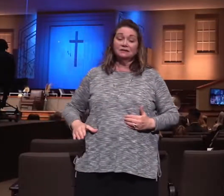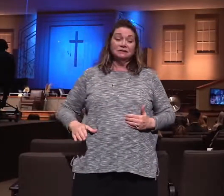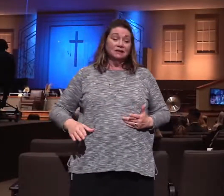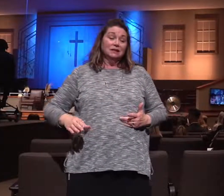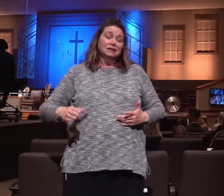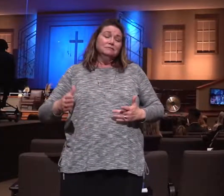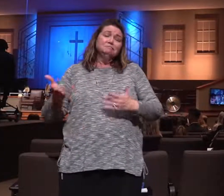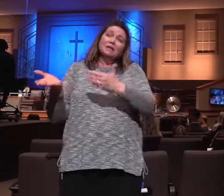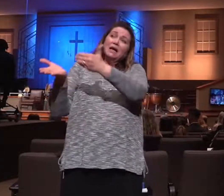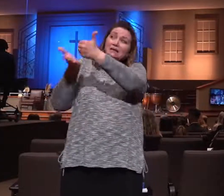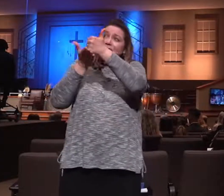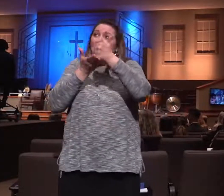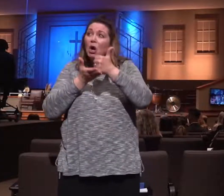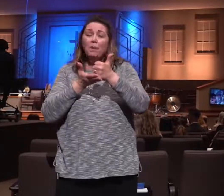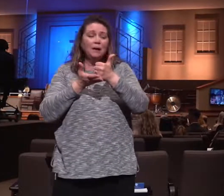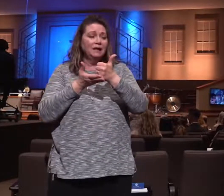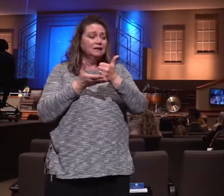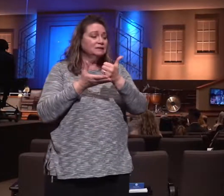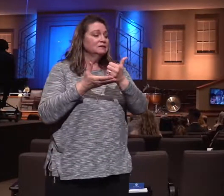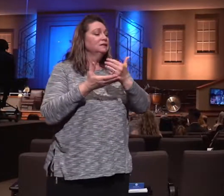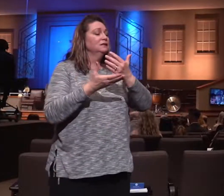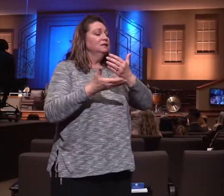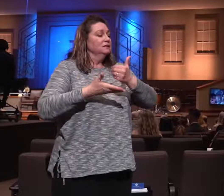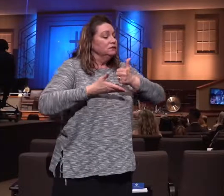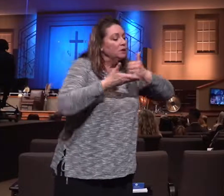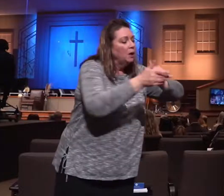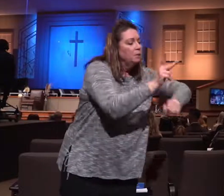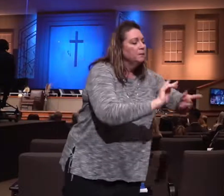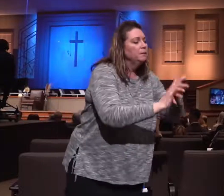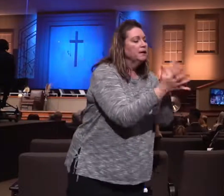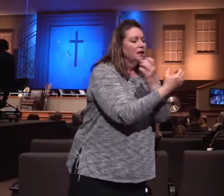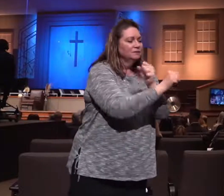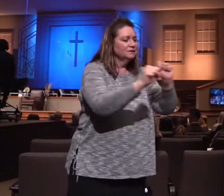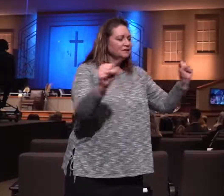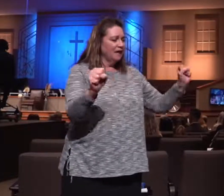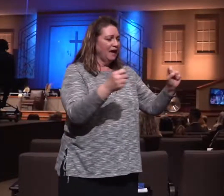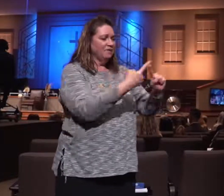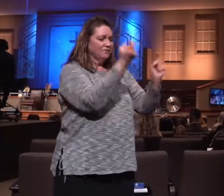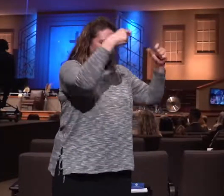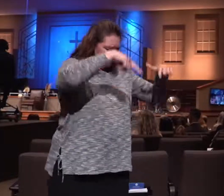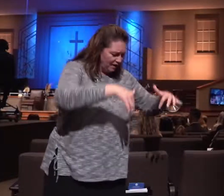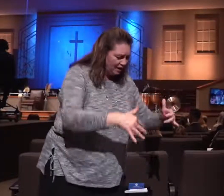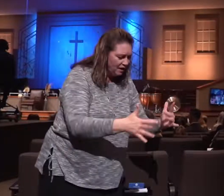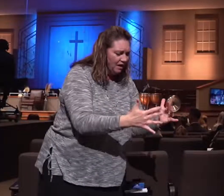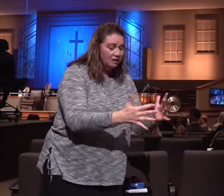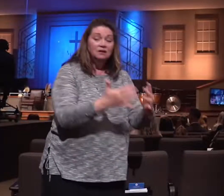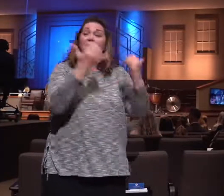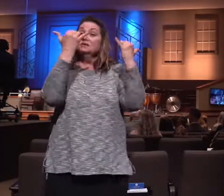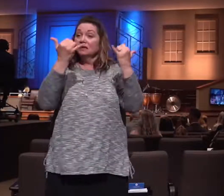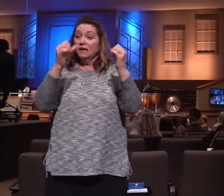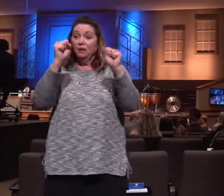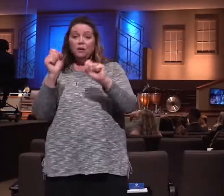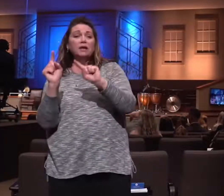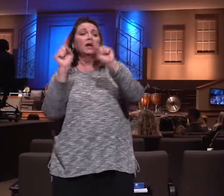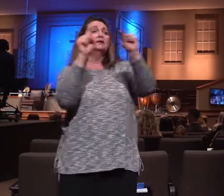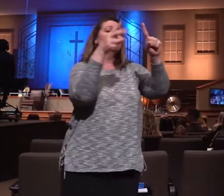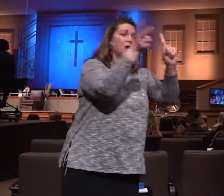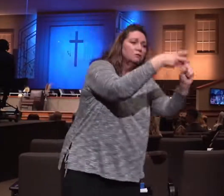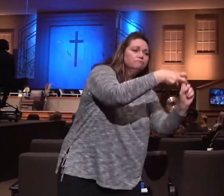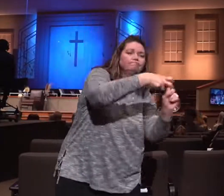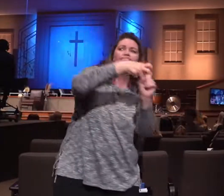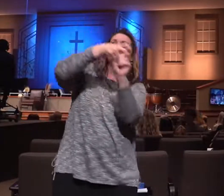some dear ones from the burning, today we'll go to bring